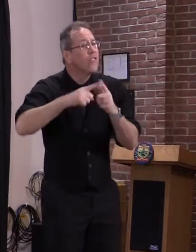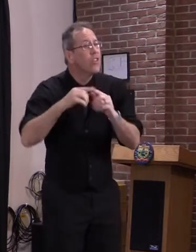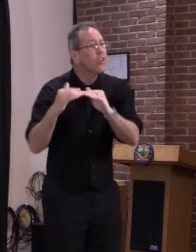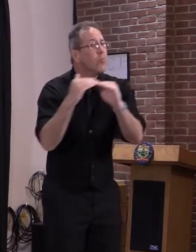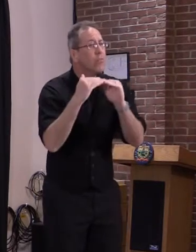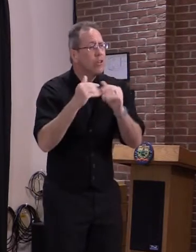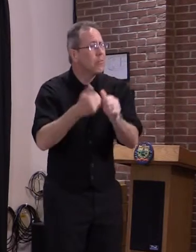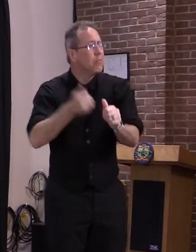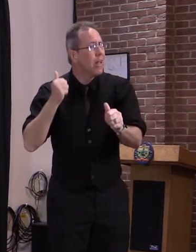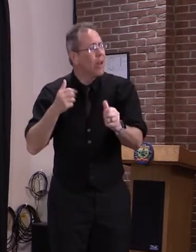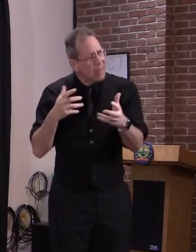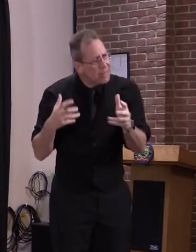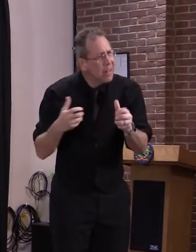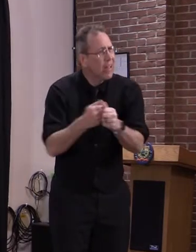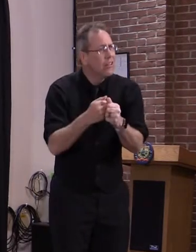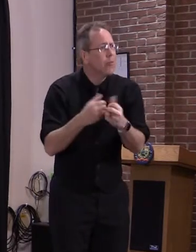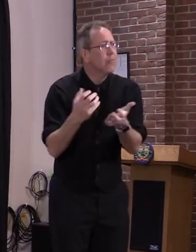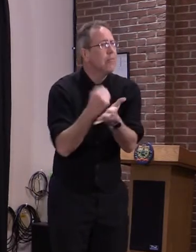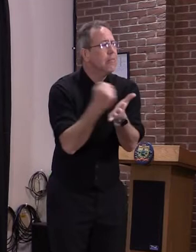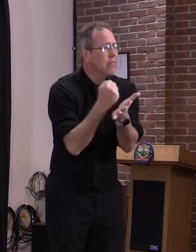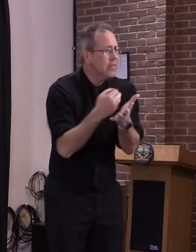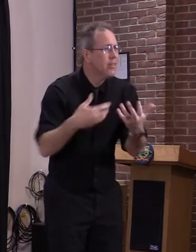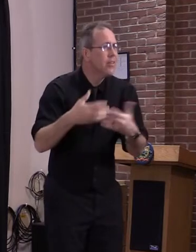update. I'll now turn it over to Dr. Levine.